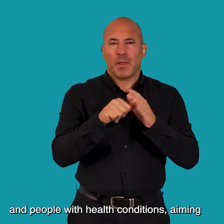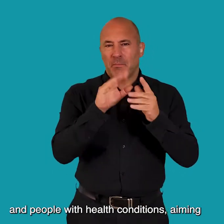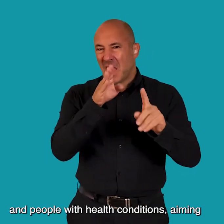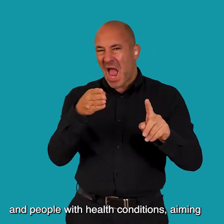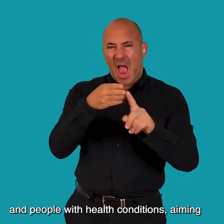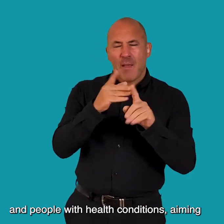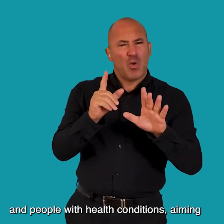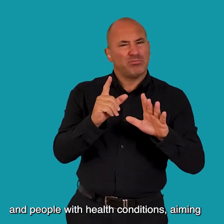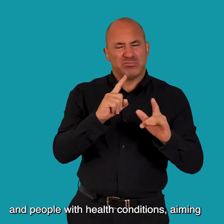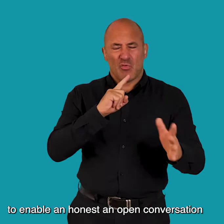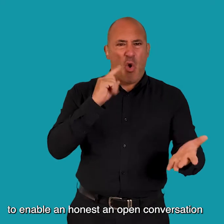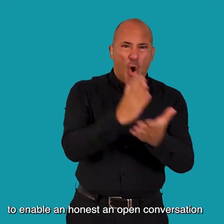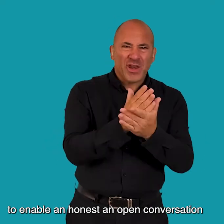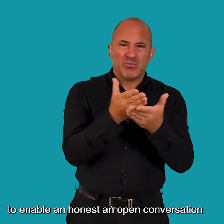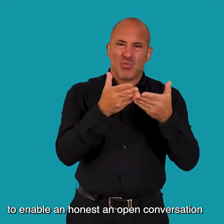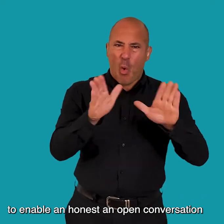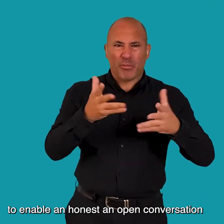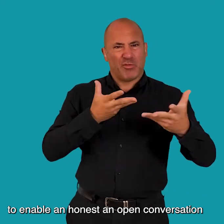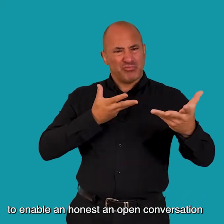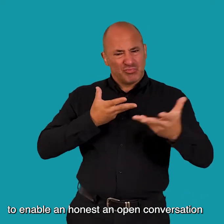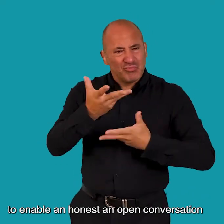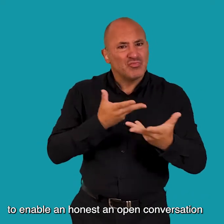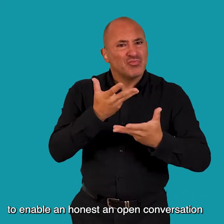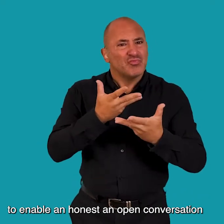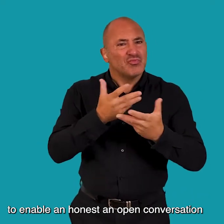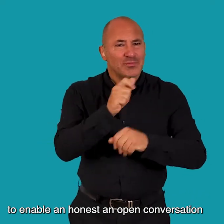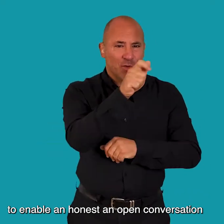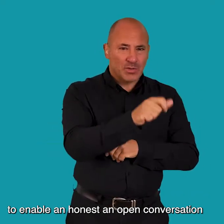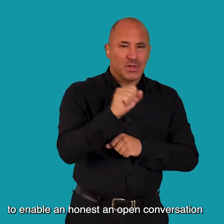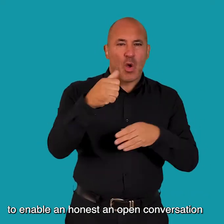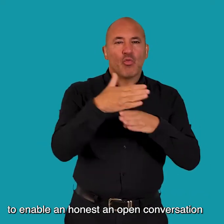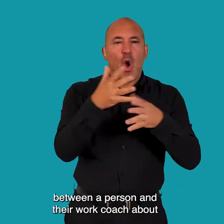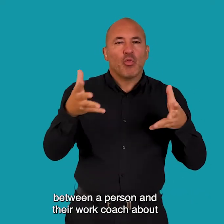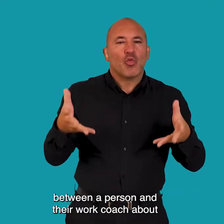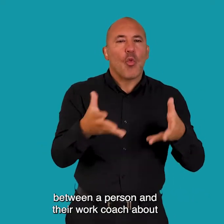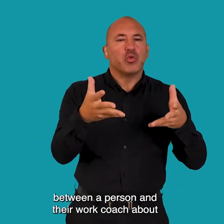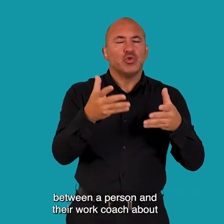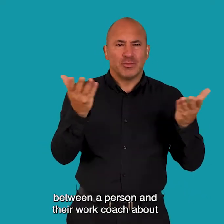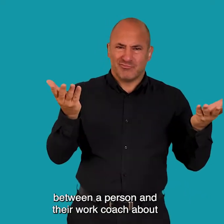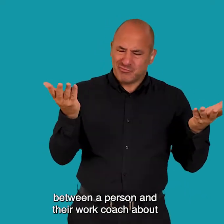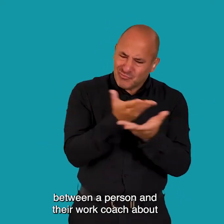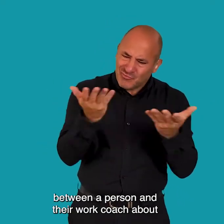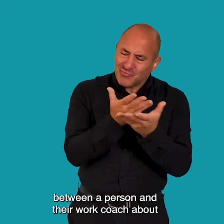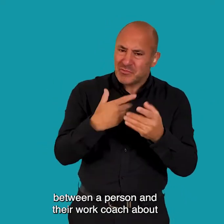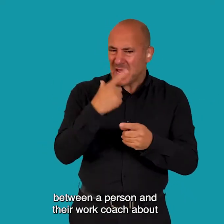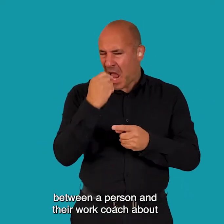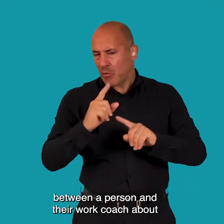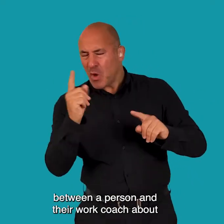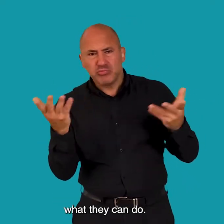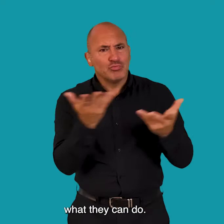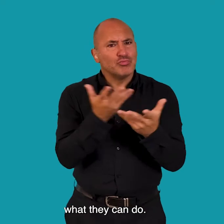conditions, aiming to enable an honest and open conversation between a person and their work coach about what they can